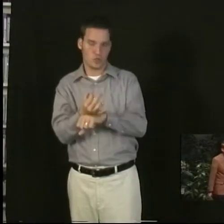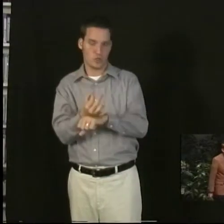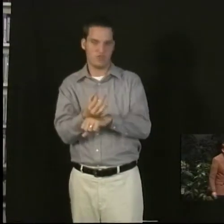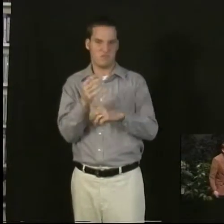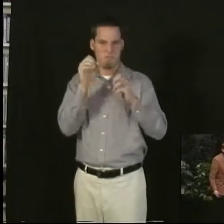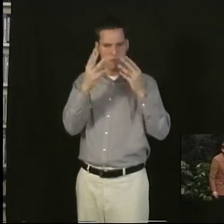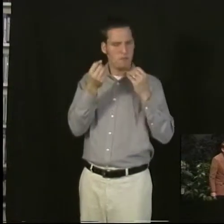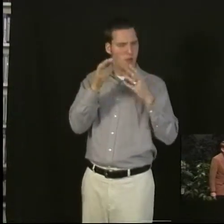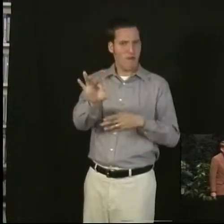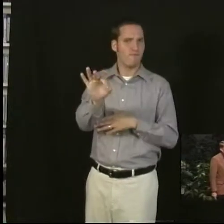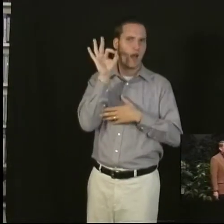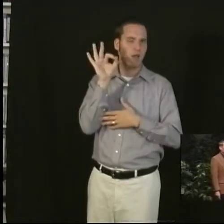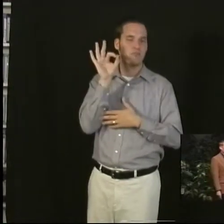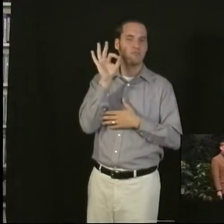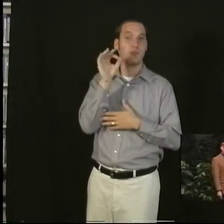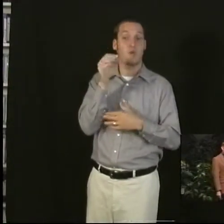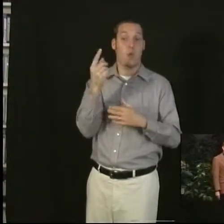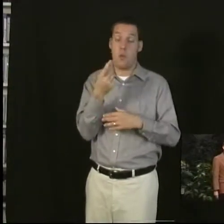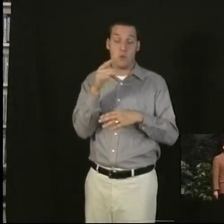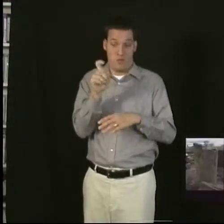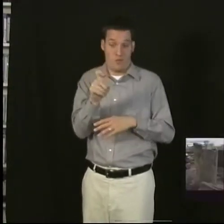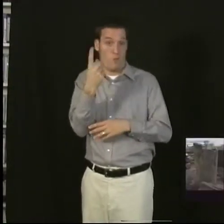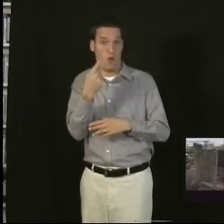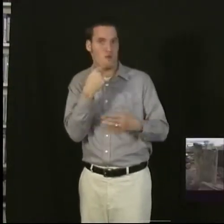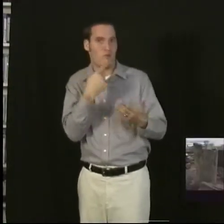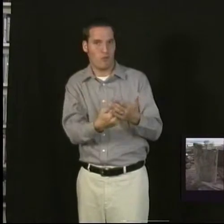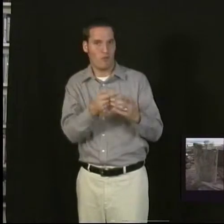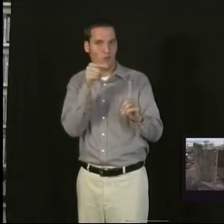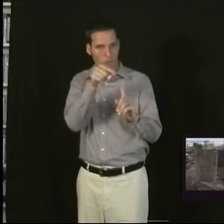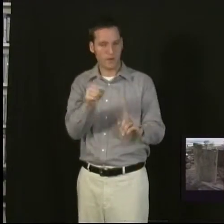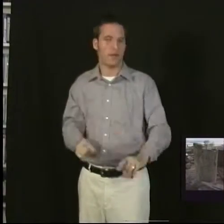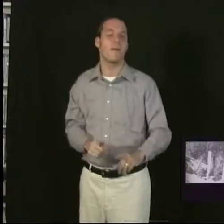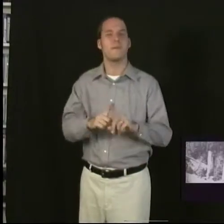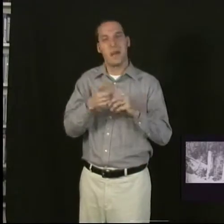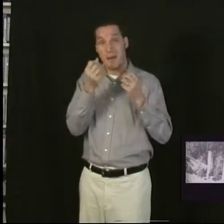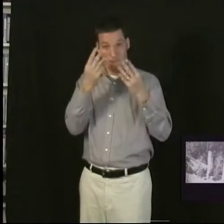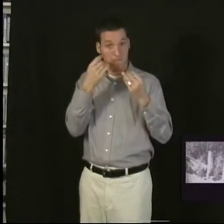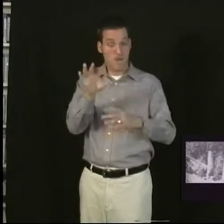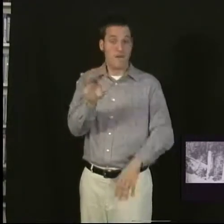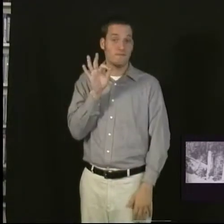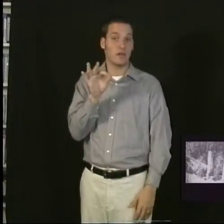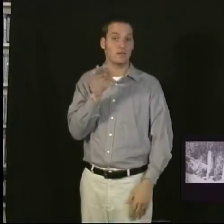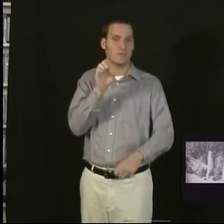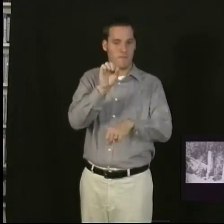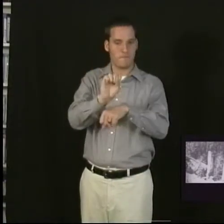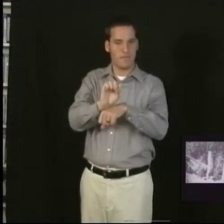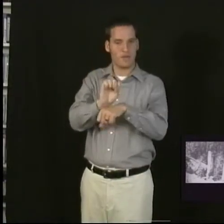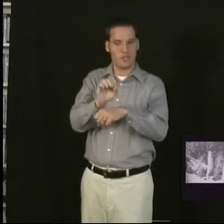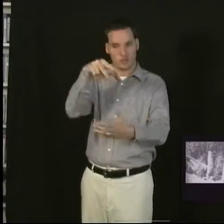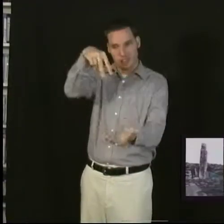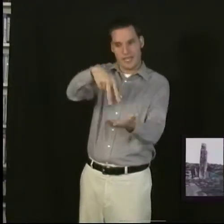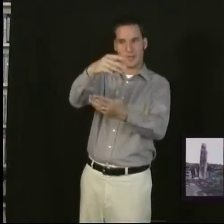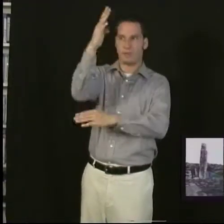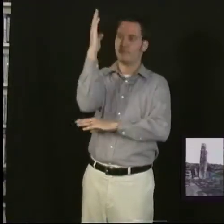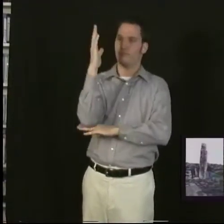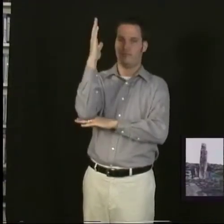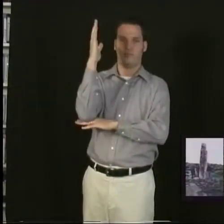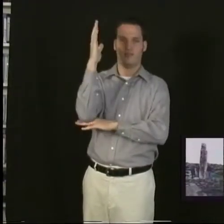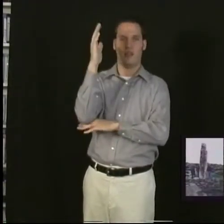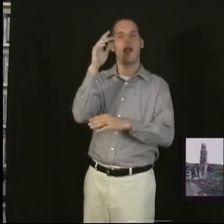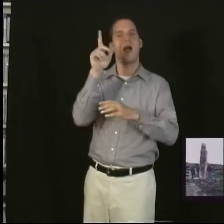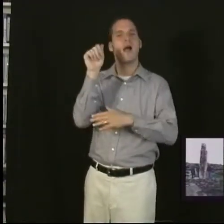hundreds have been found. It would only take one to prove the point. But hundreds have been found, petrified, standing up. In